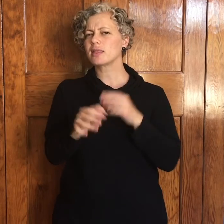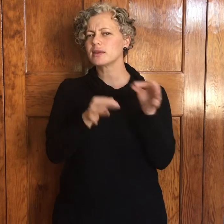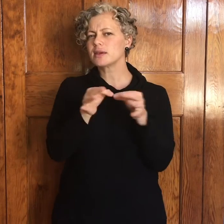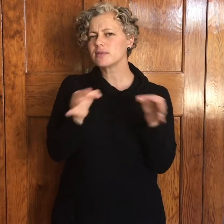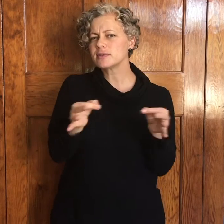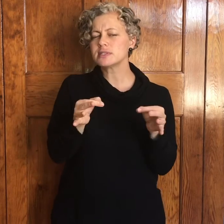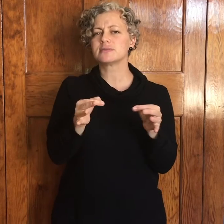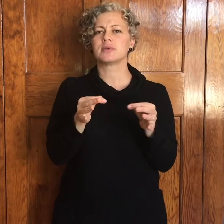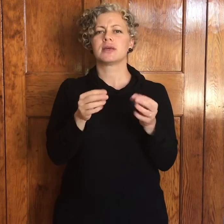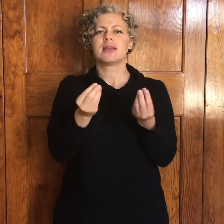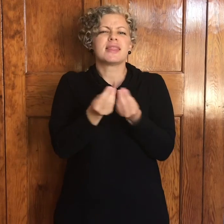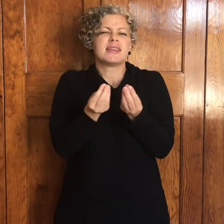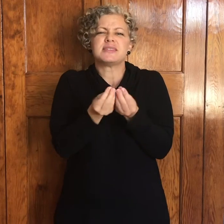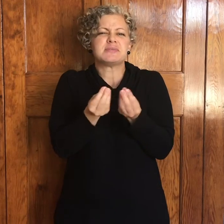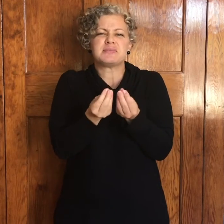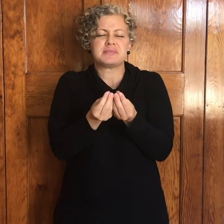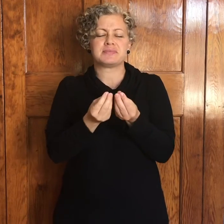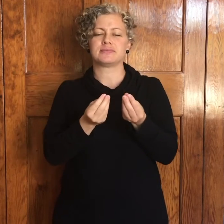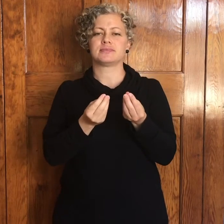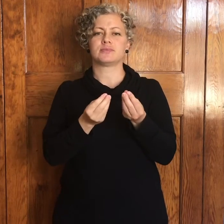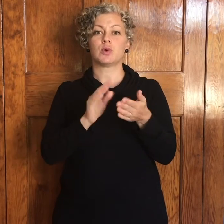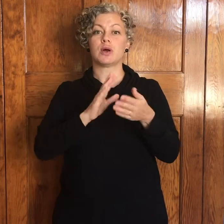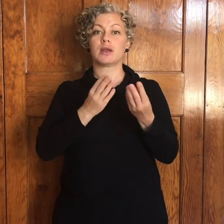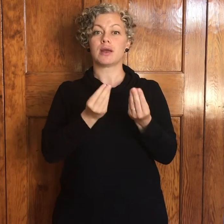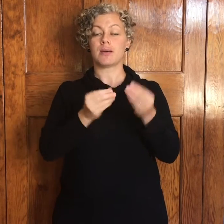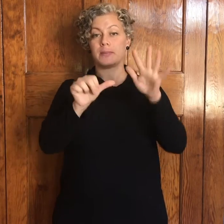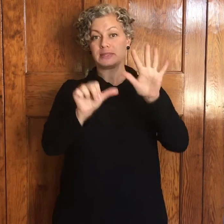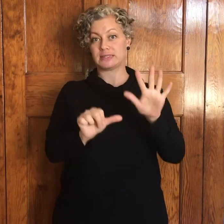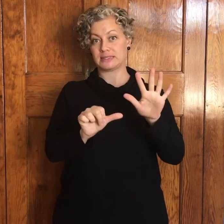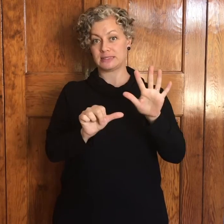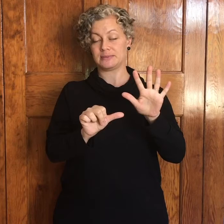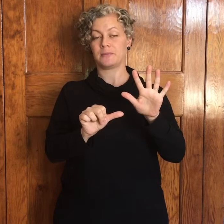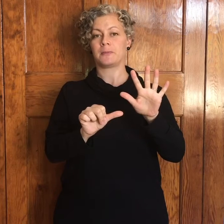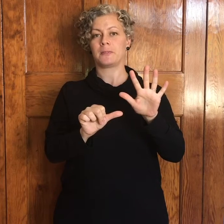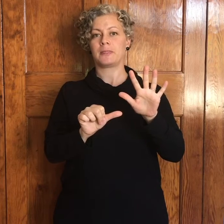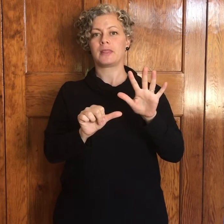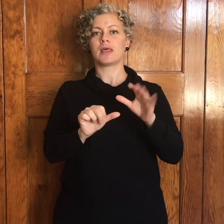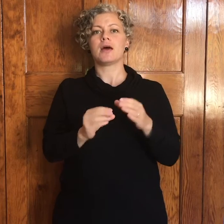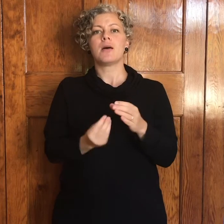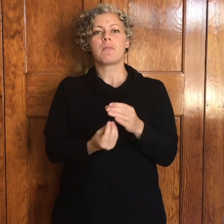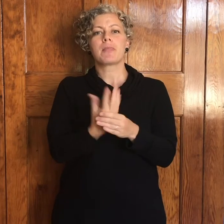plant starter kit.